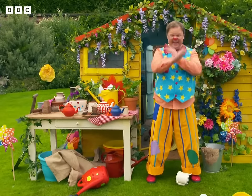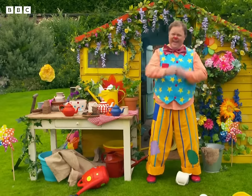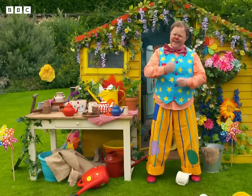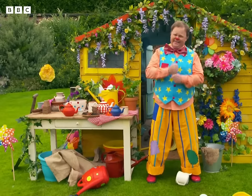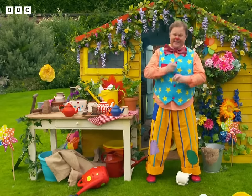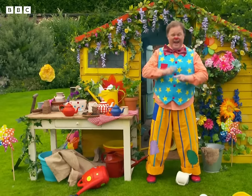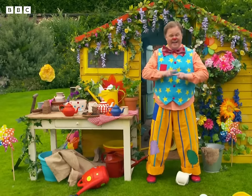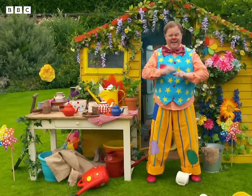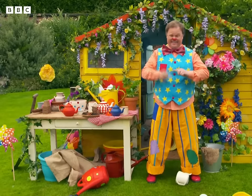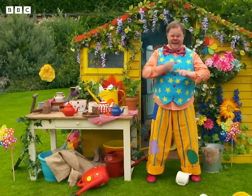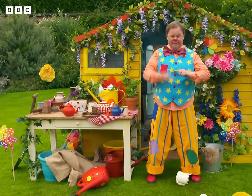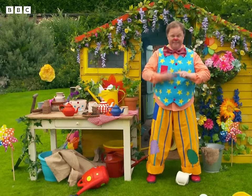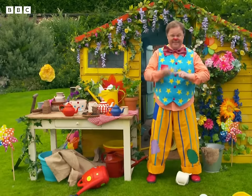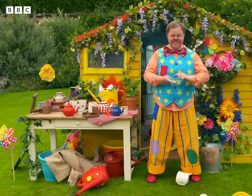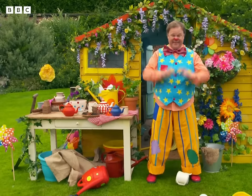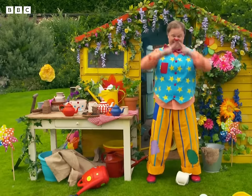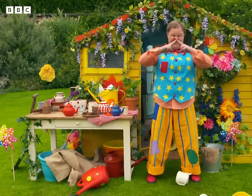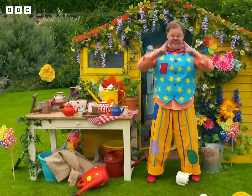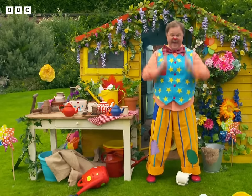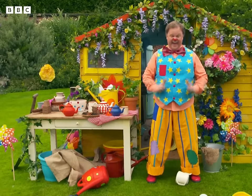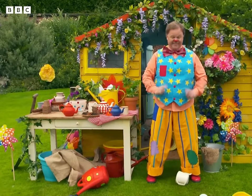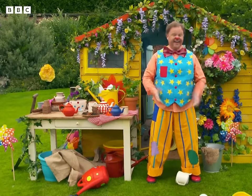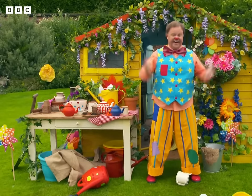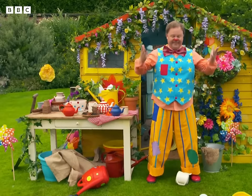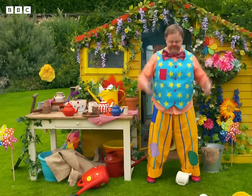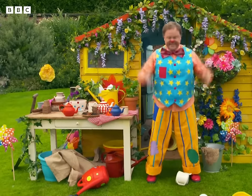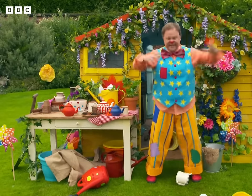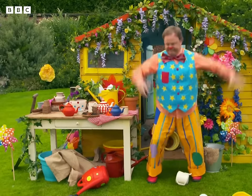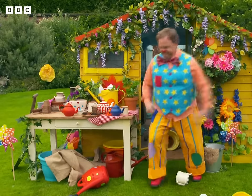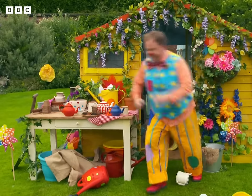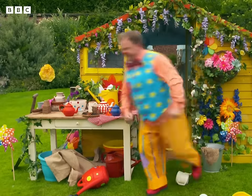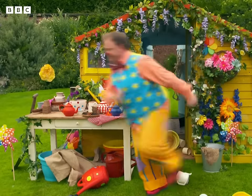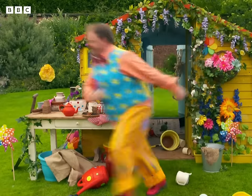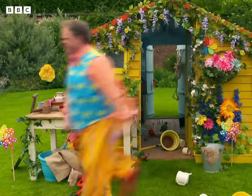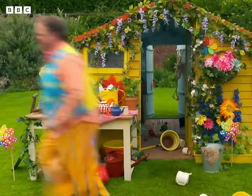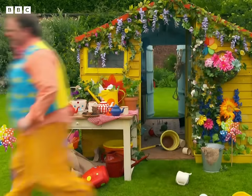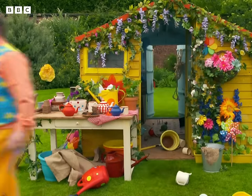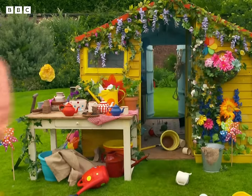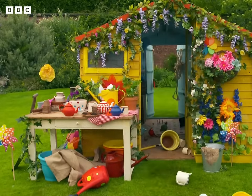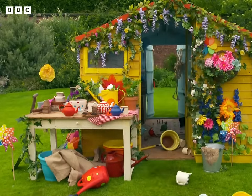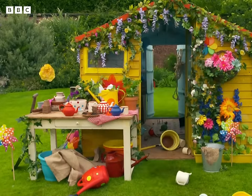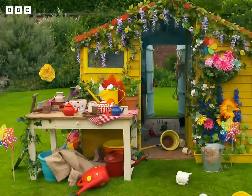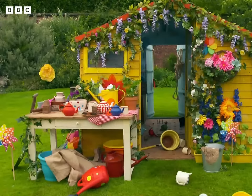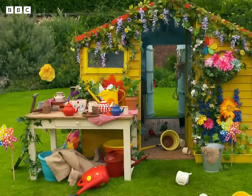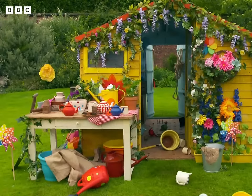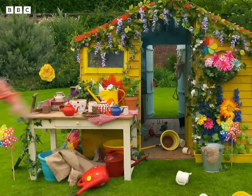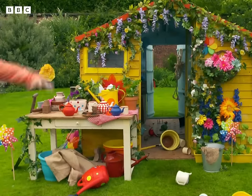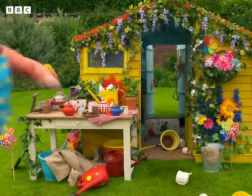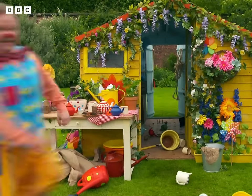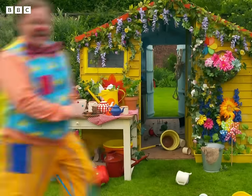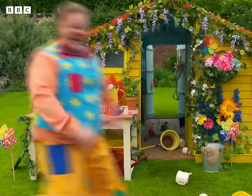in Grandad Tumble's shed! The other way, Mr. Tumble!